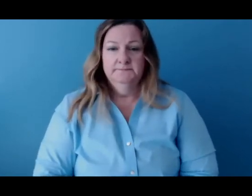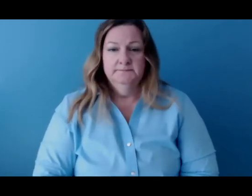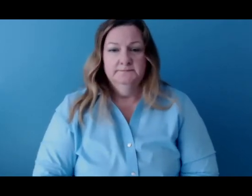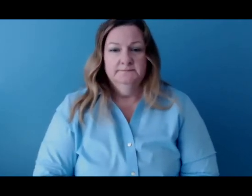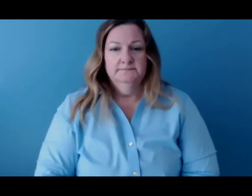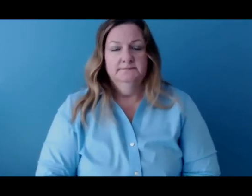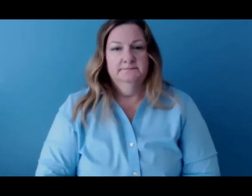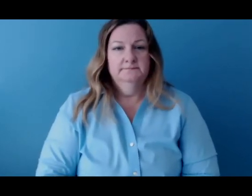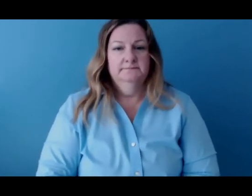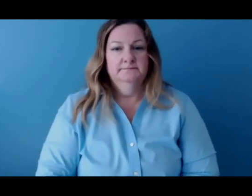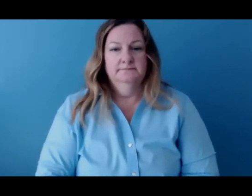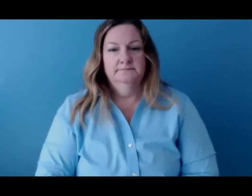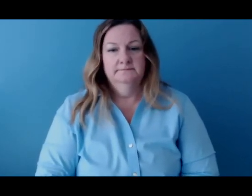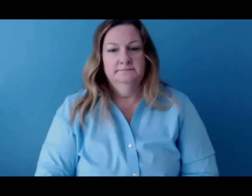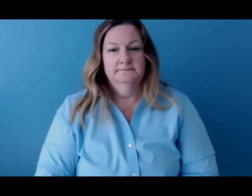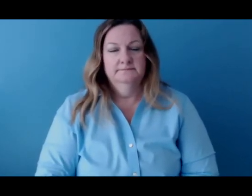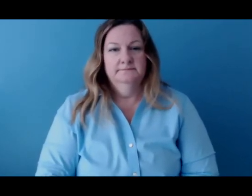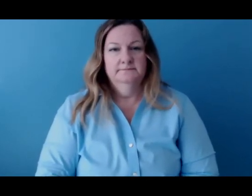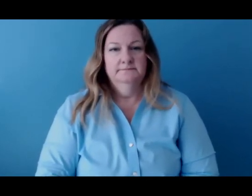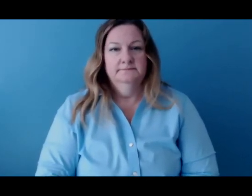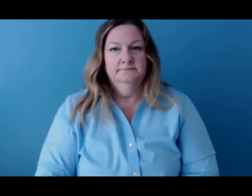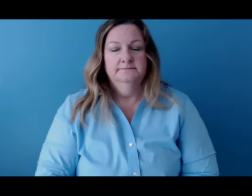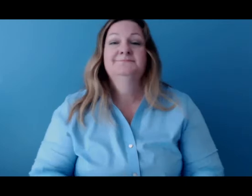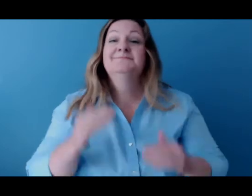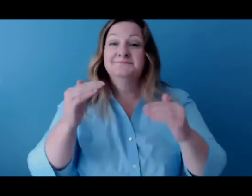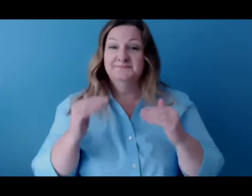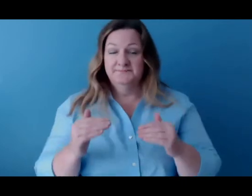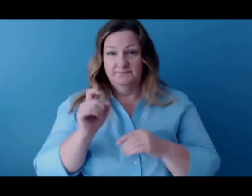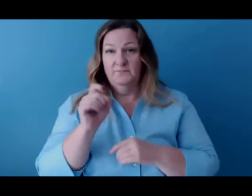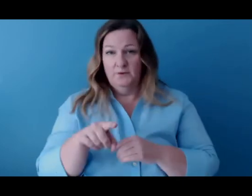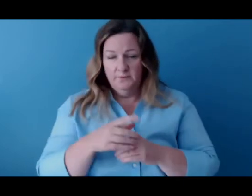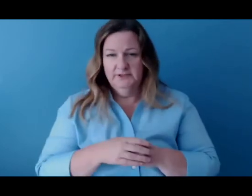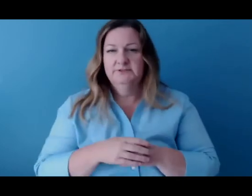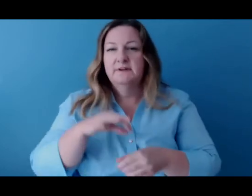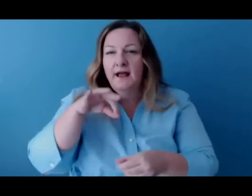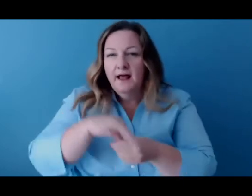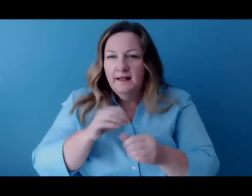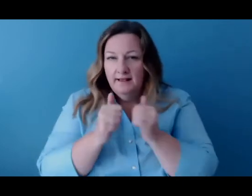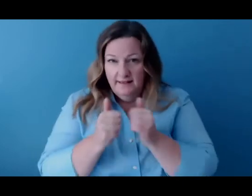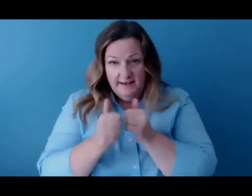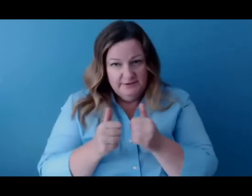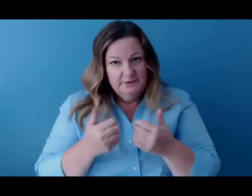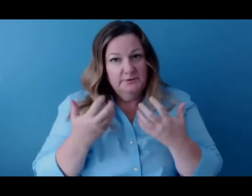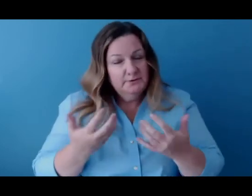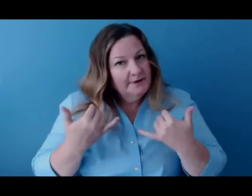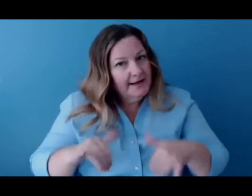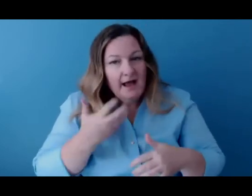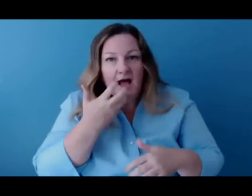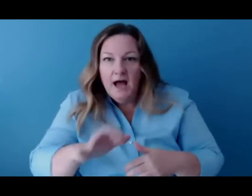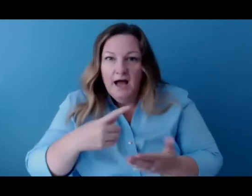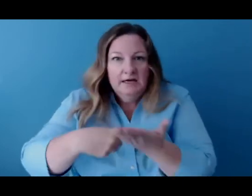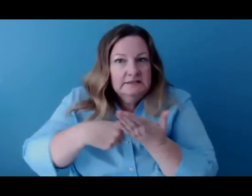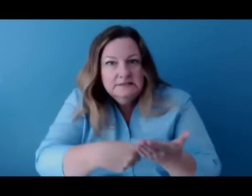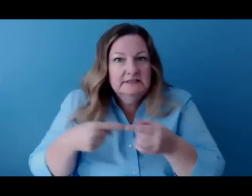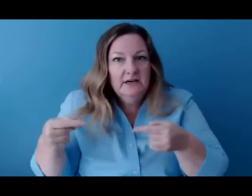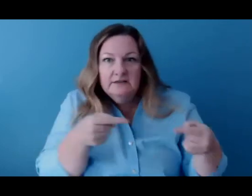Another question I want to throw at you is about elections. You know, there's a lot of controversy these days about what